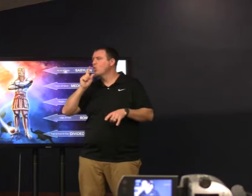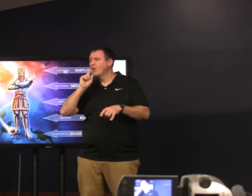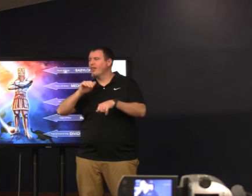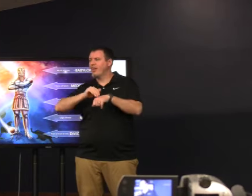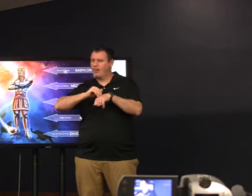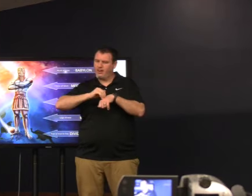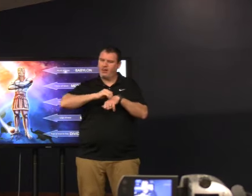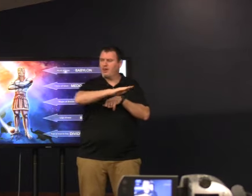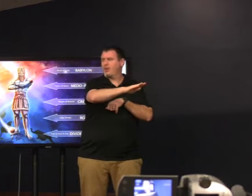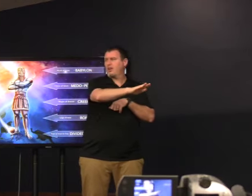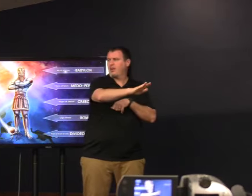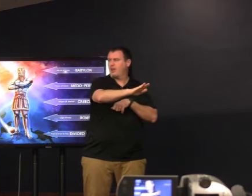Artaxerxes.